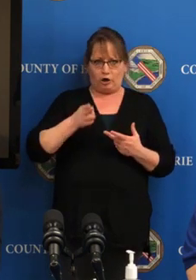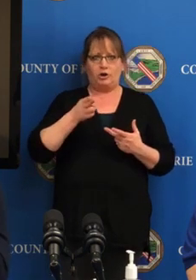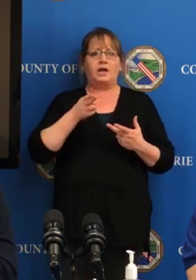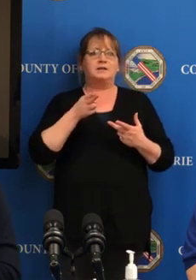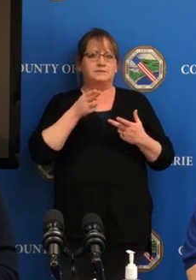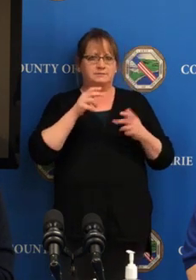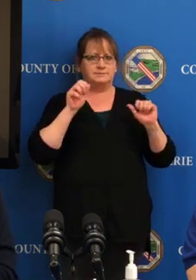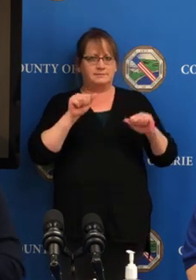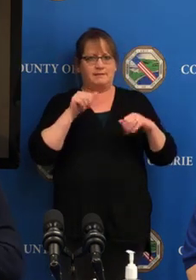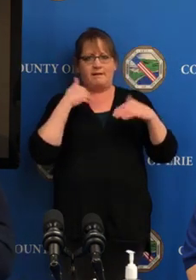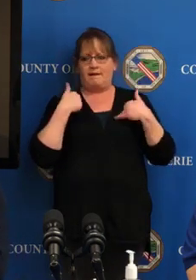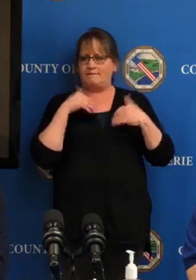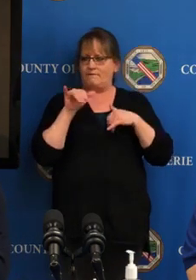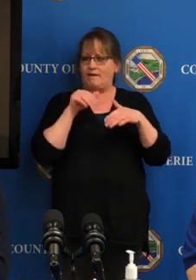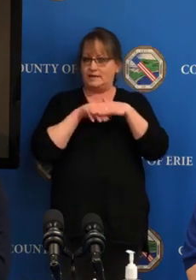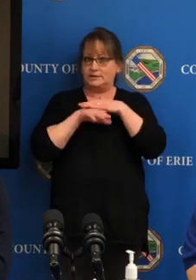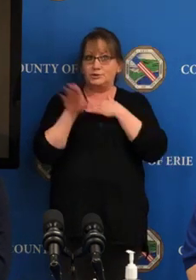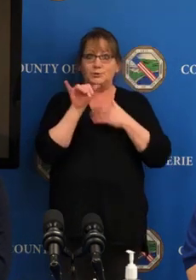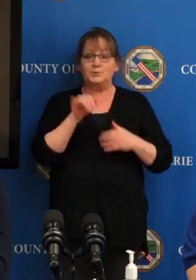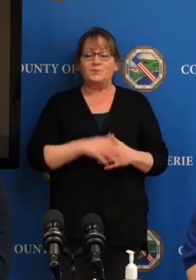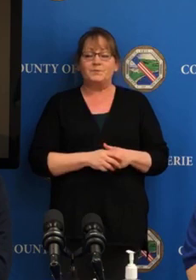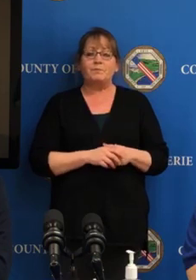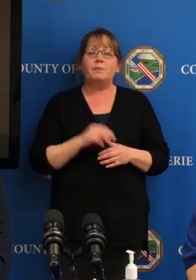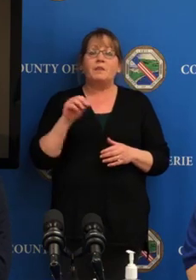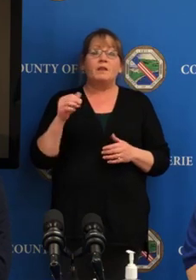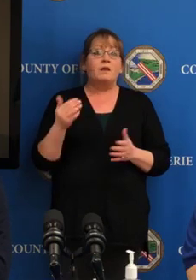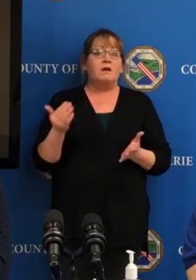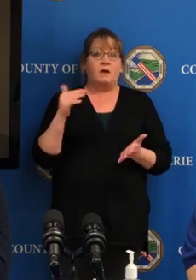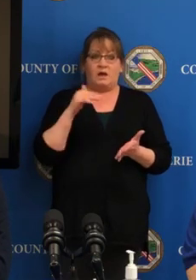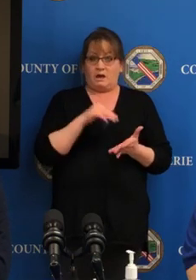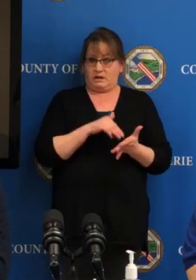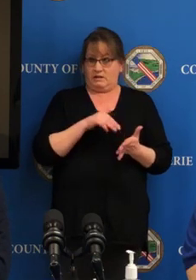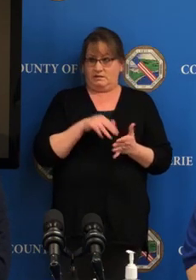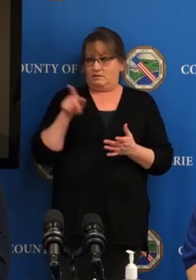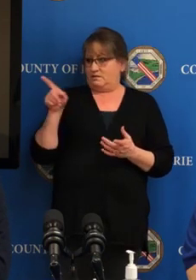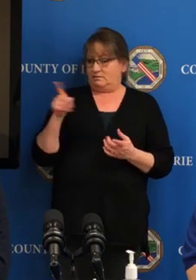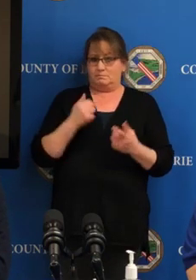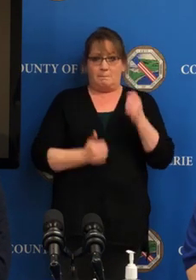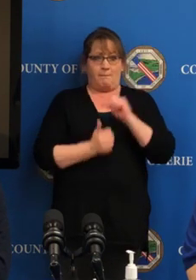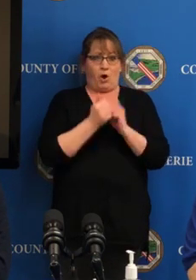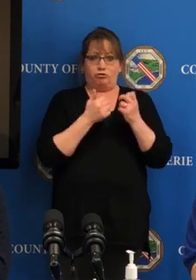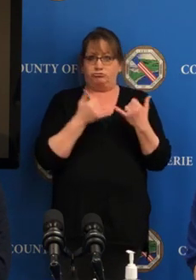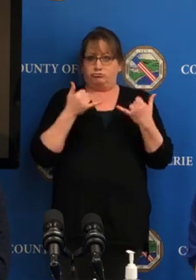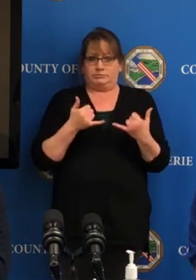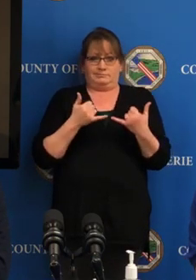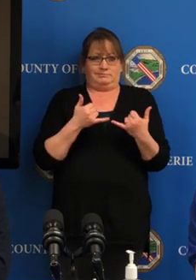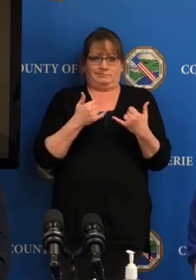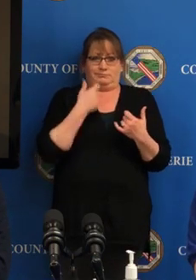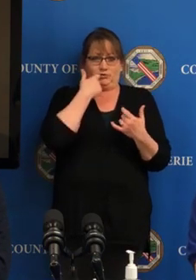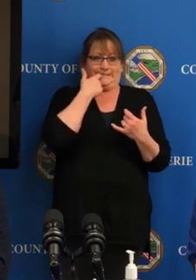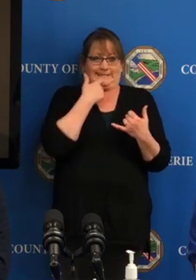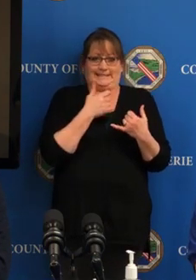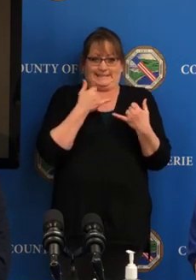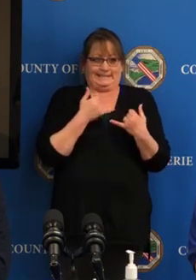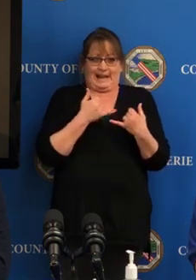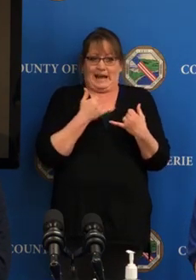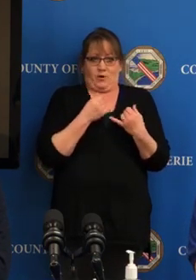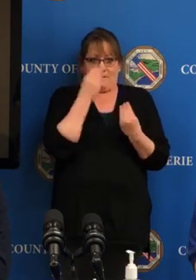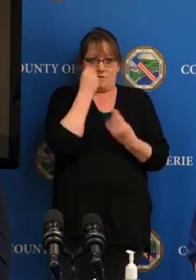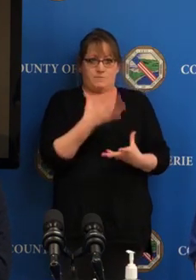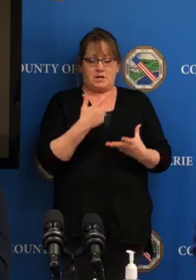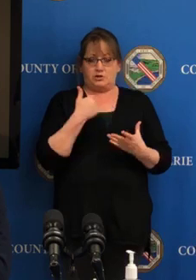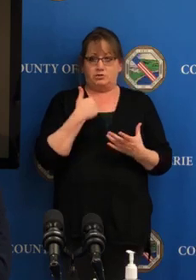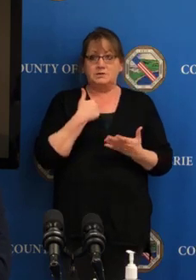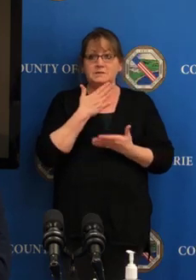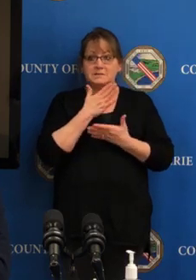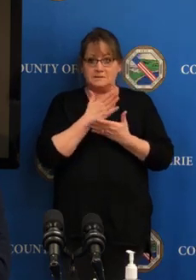our community. Once again, the information is valid as when it was done. It could have changed. It probably has changed. That's what I've seen. I've walked out of